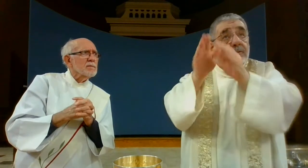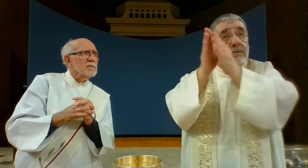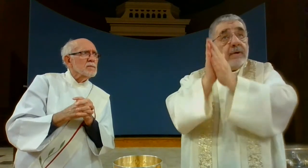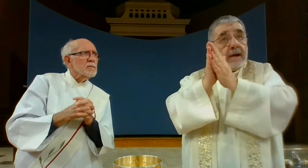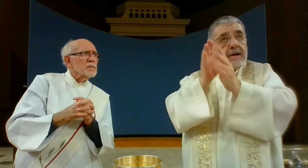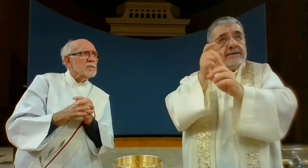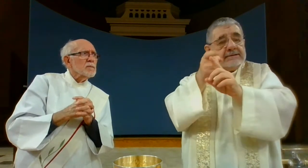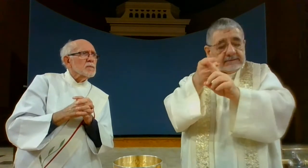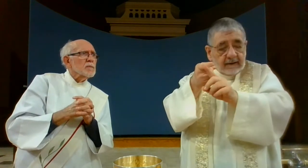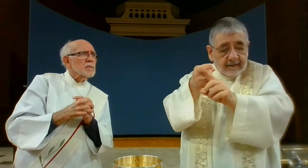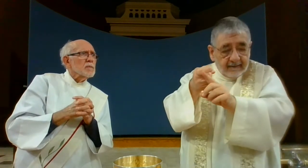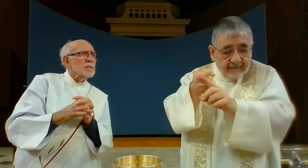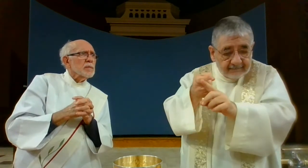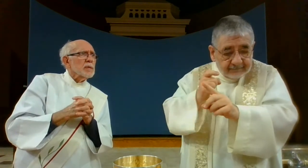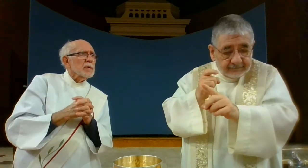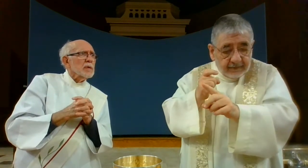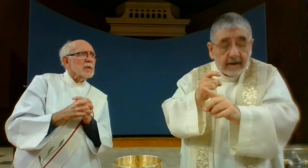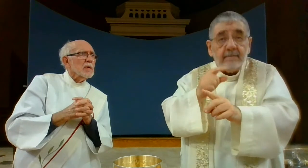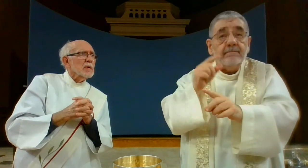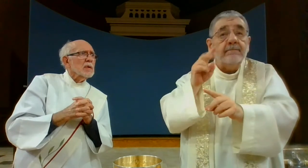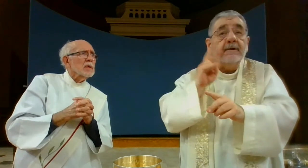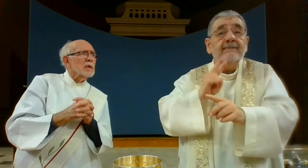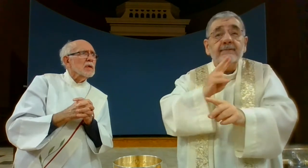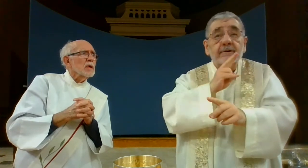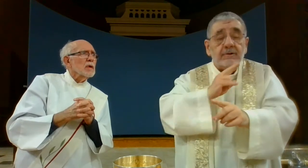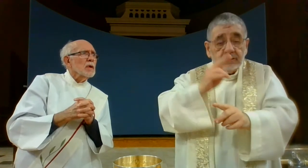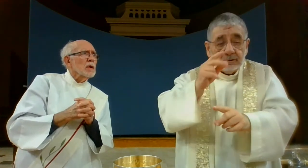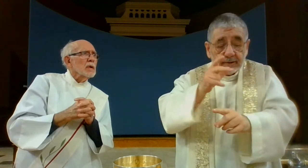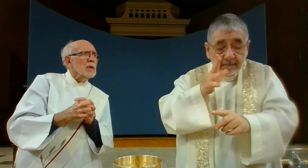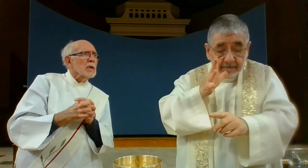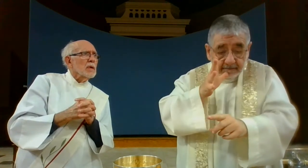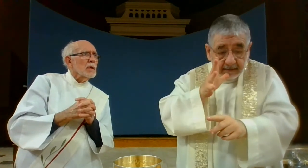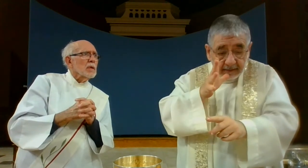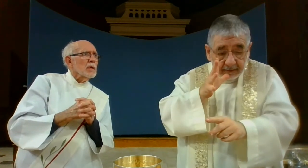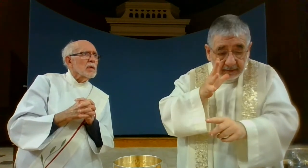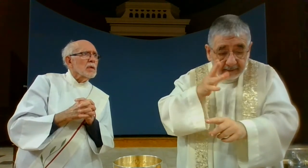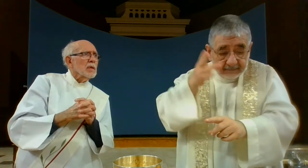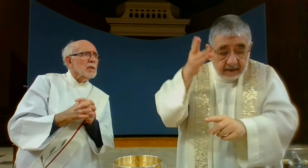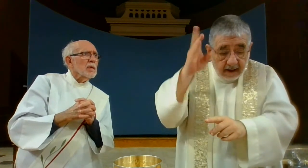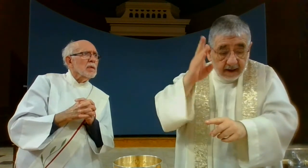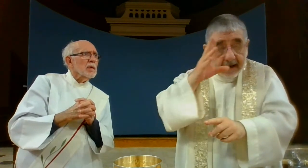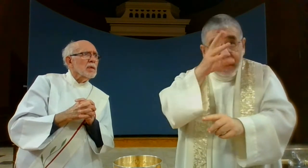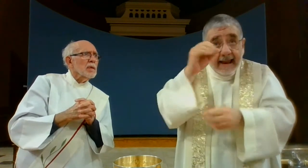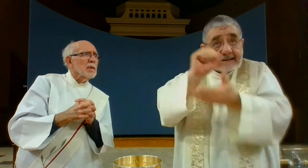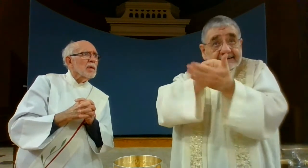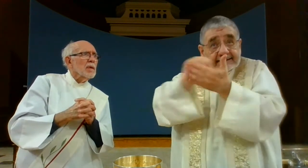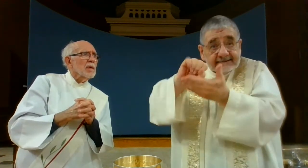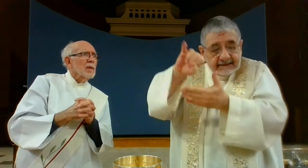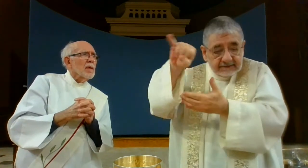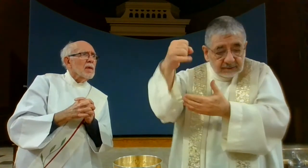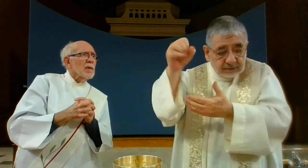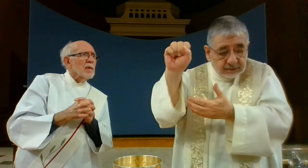humbly asking that through the intercession of the Virgin Mother of God and Saint